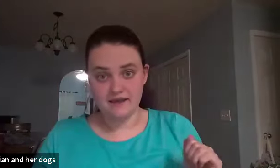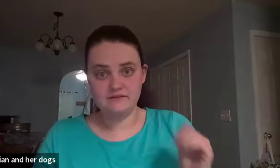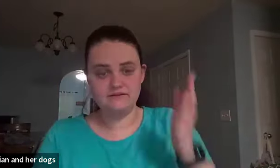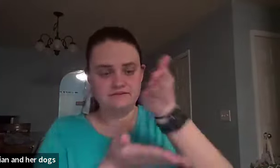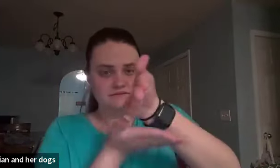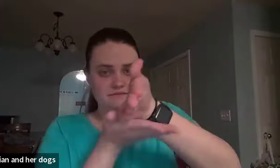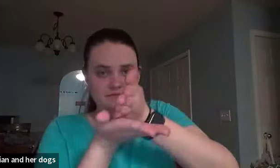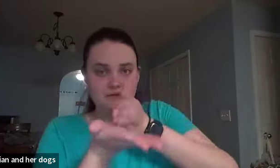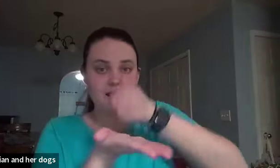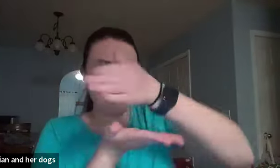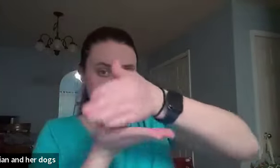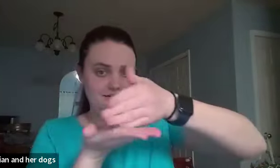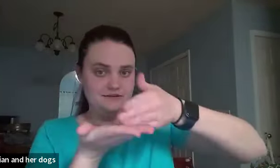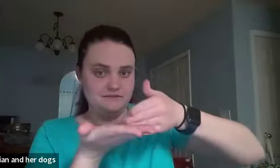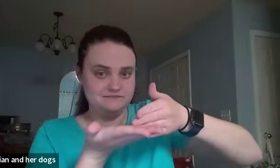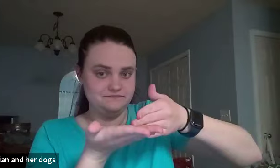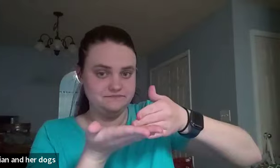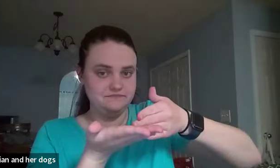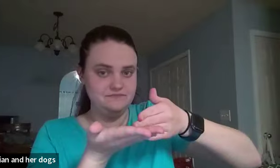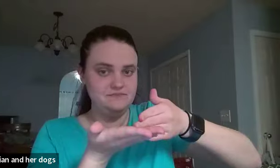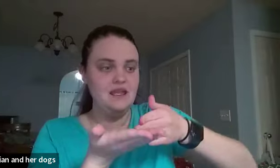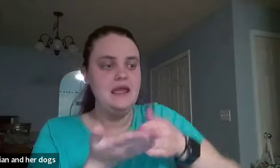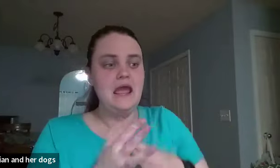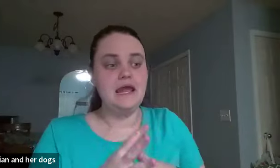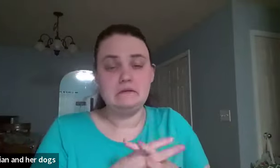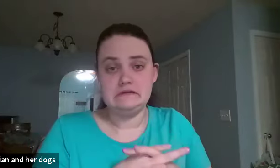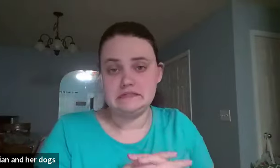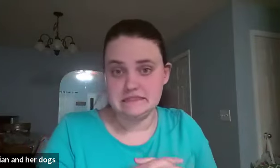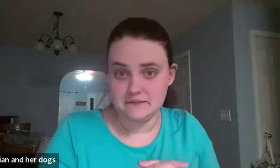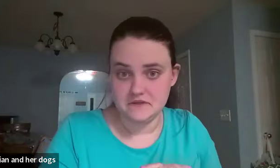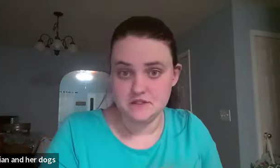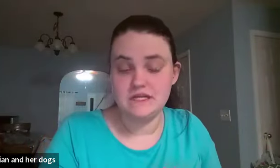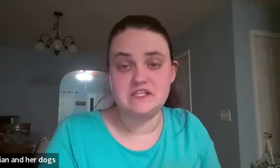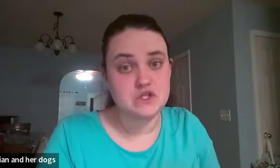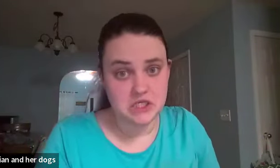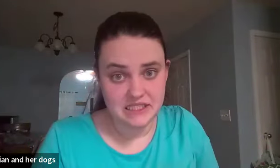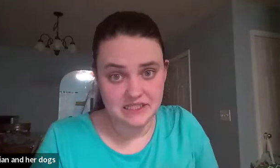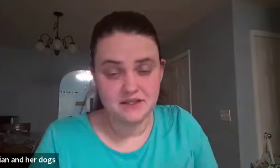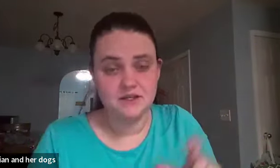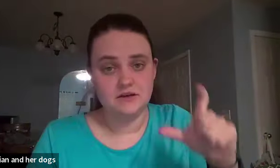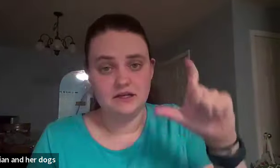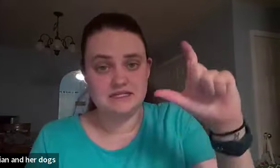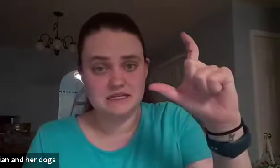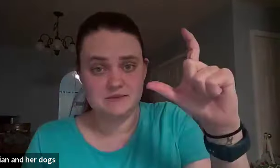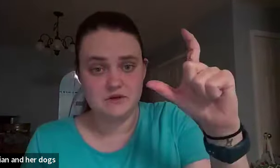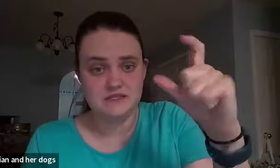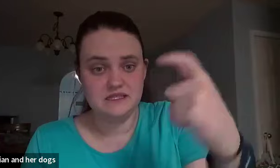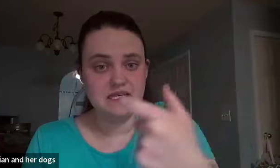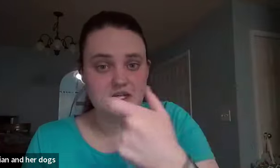Pie, pie. And I realized I skipped this one. It's cookie. Cookie is like a small C and